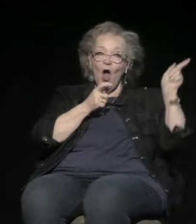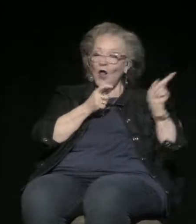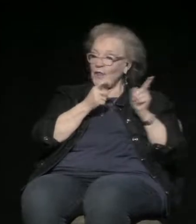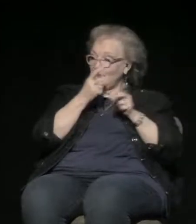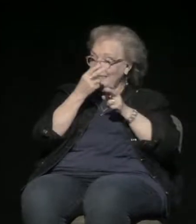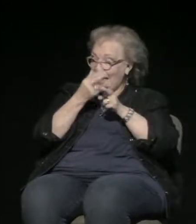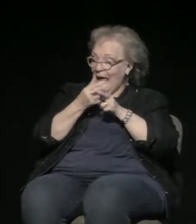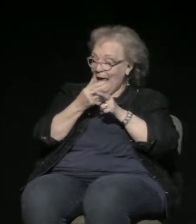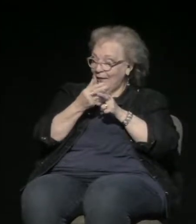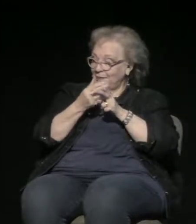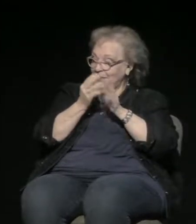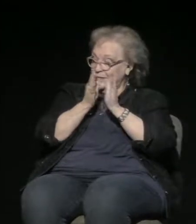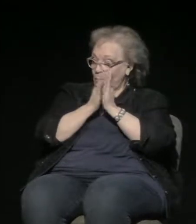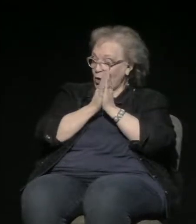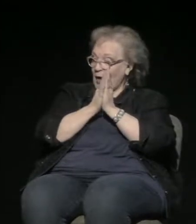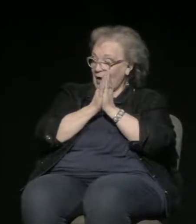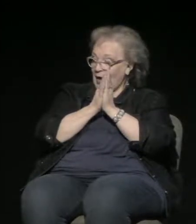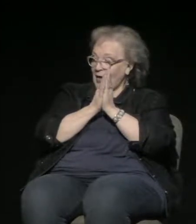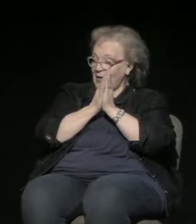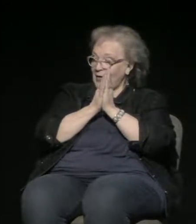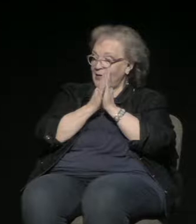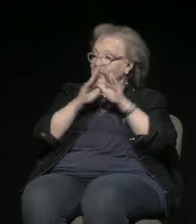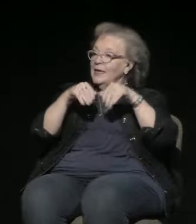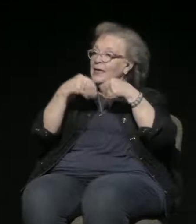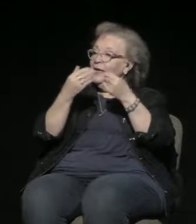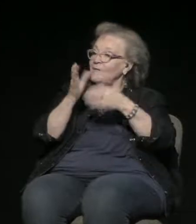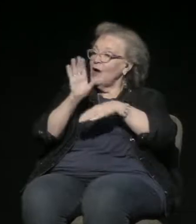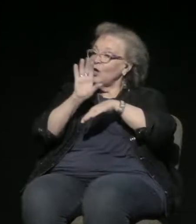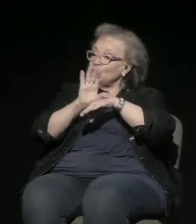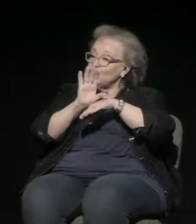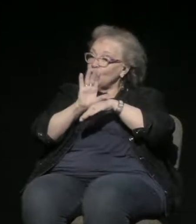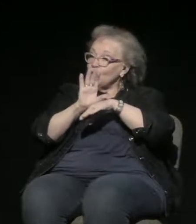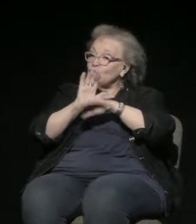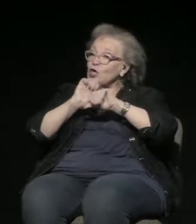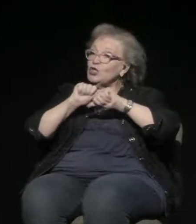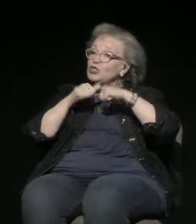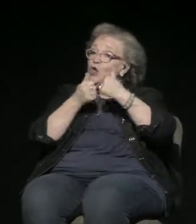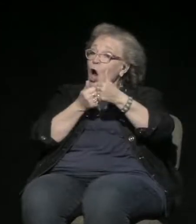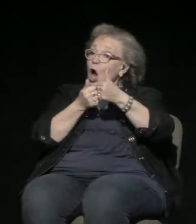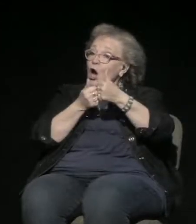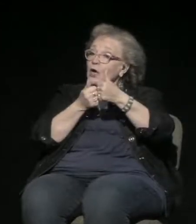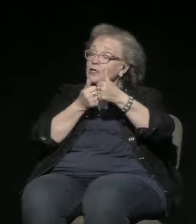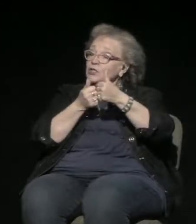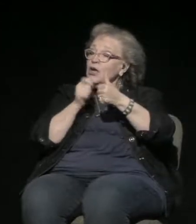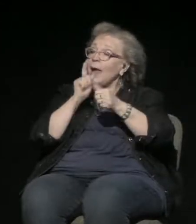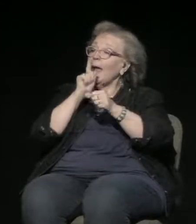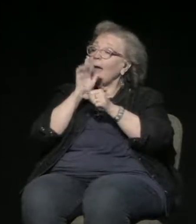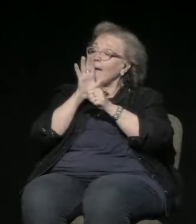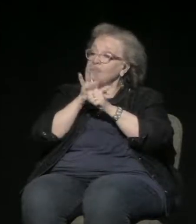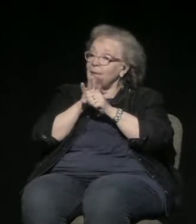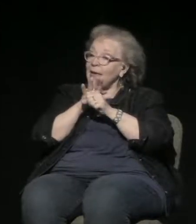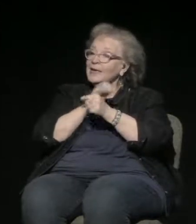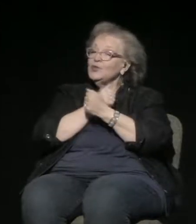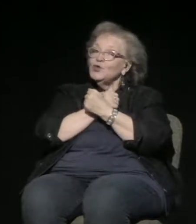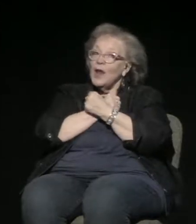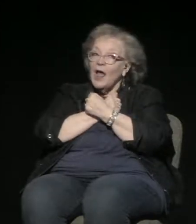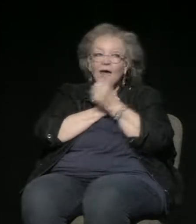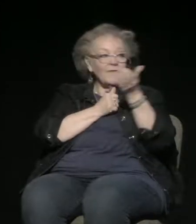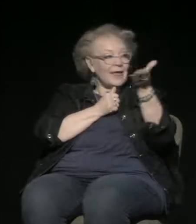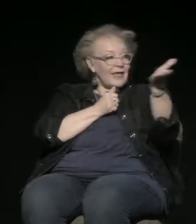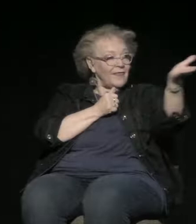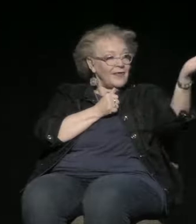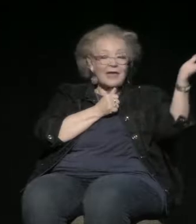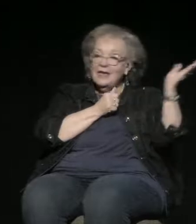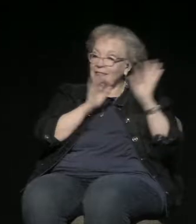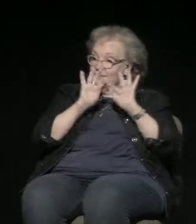can pray for And as they're doing that I wanna give our church a charge Fellowship Will you commit to Loving these families